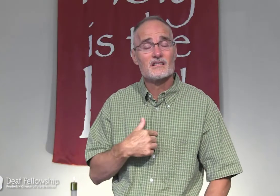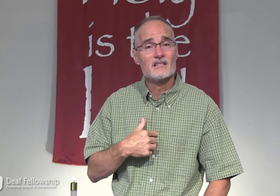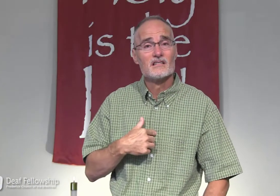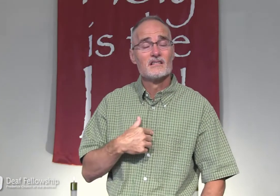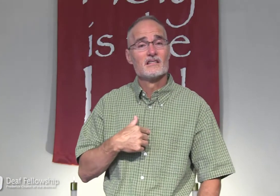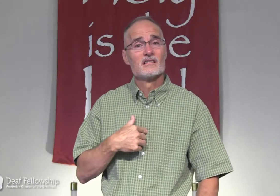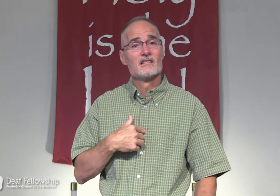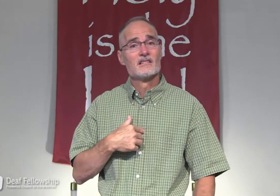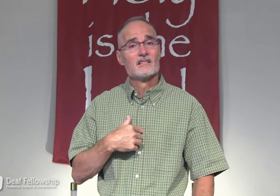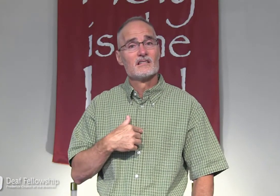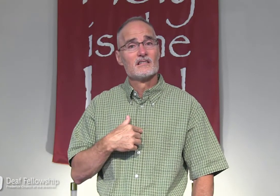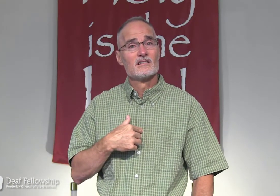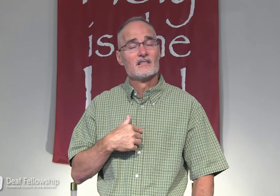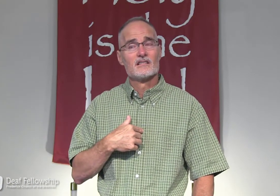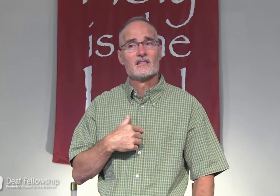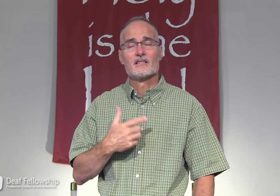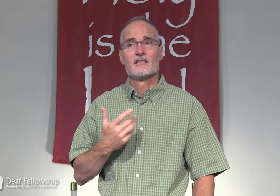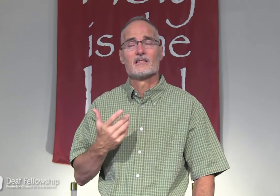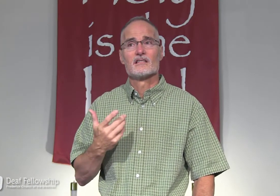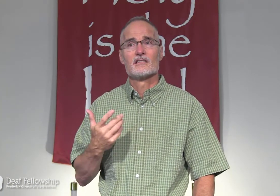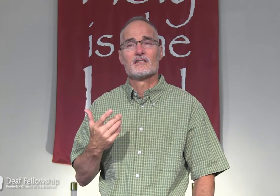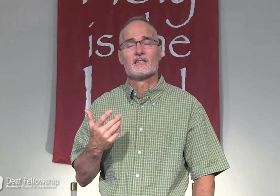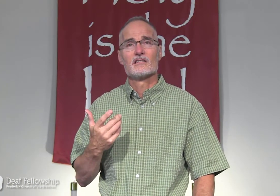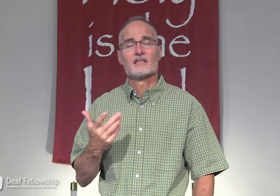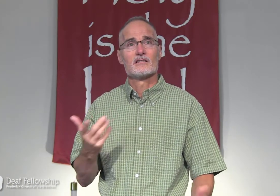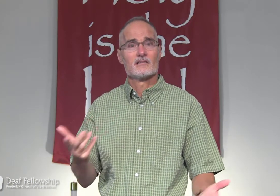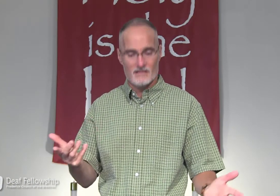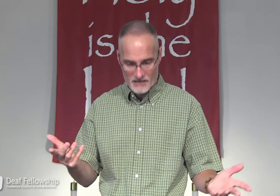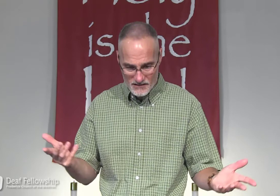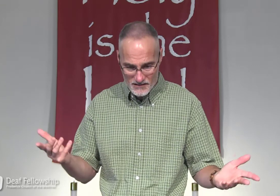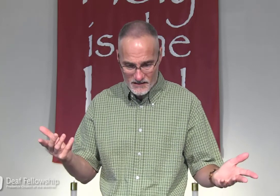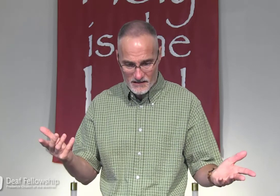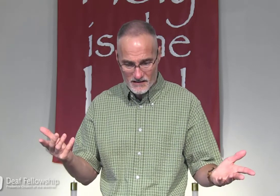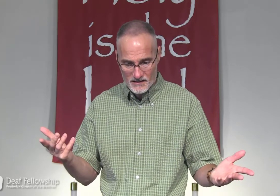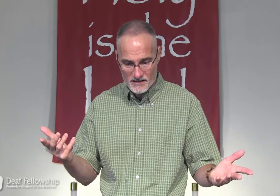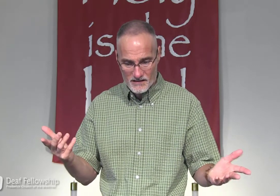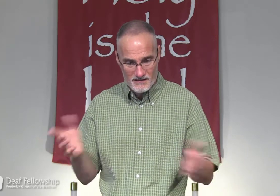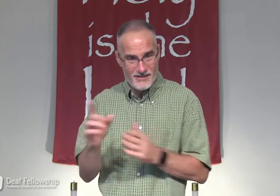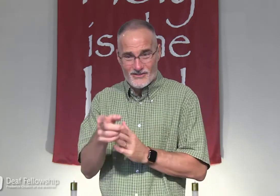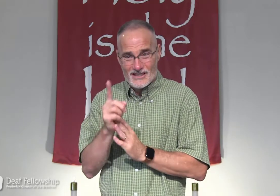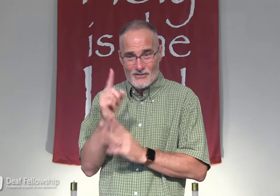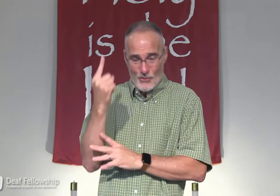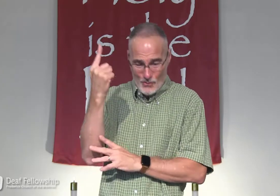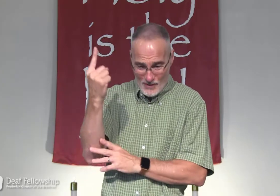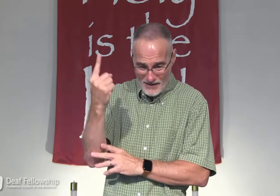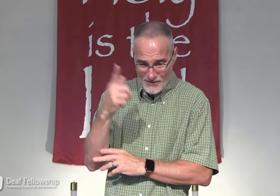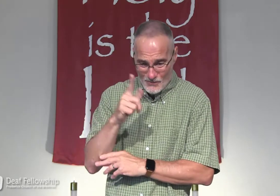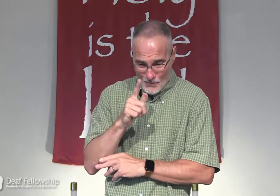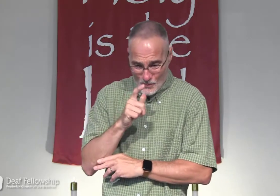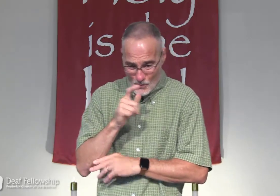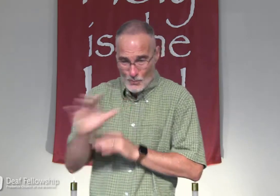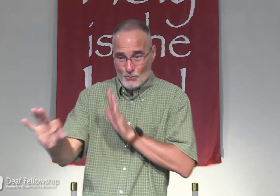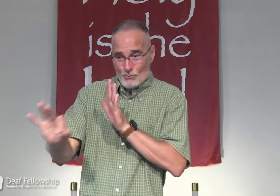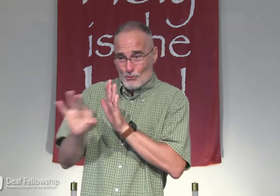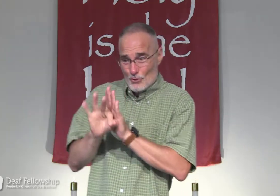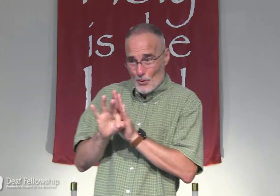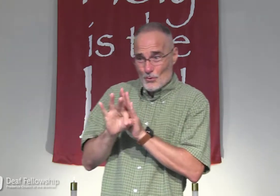He says, I'm astonished. It was shocking.